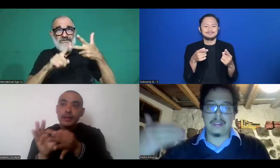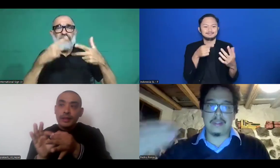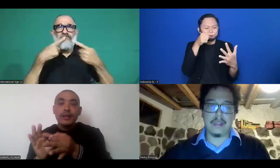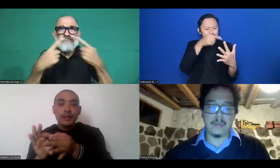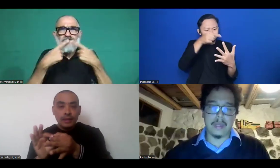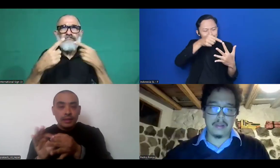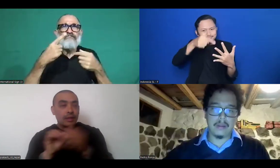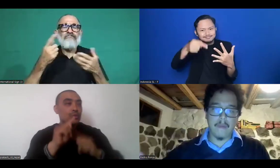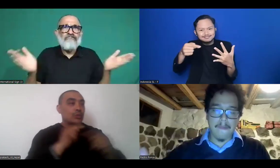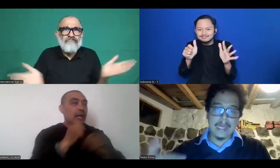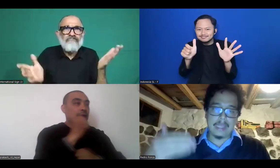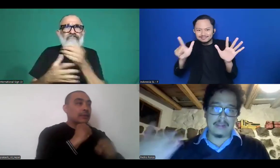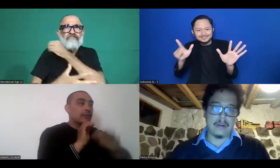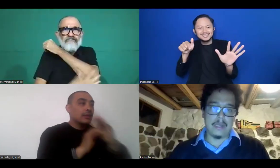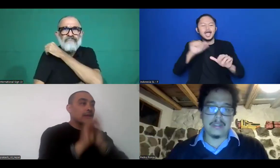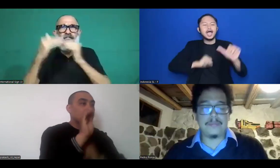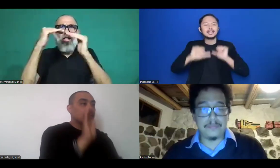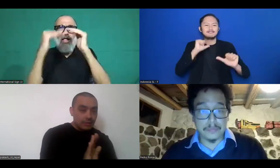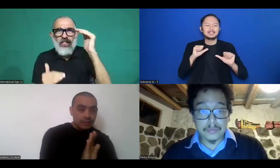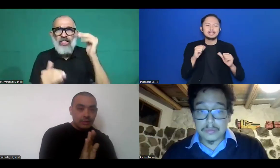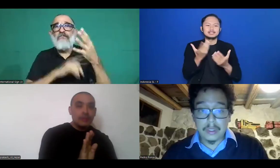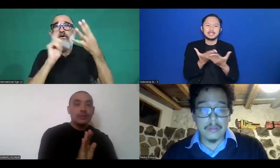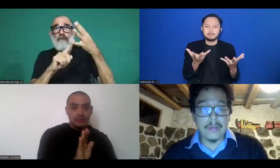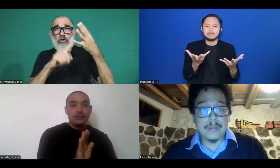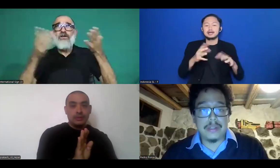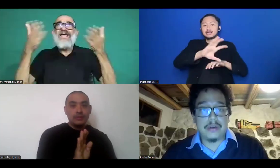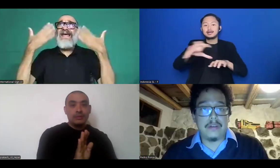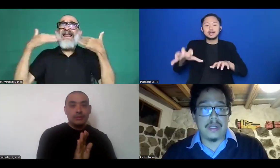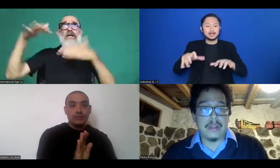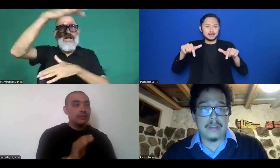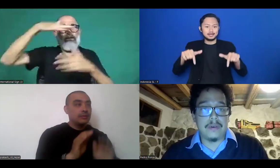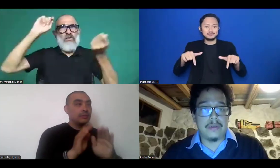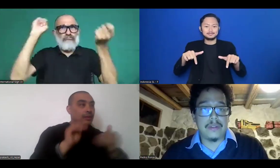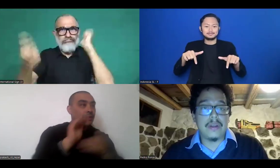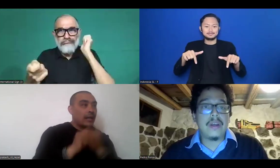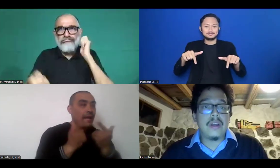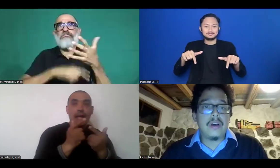activities did they implement in these areas, the vast majority of grantees